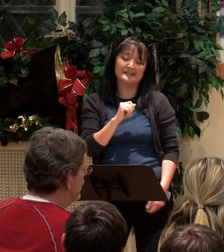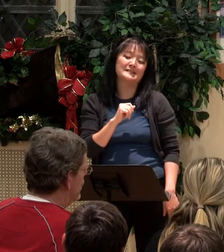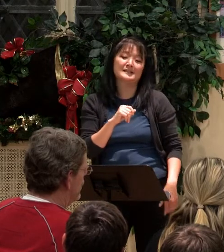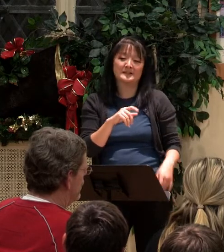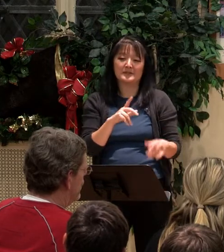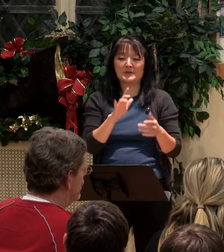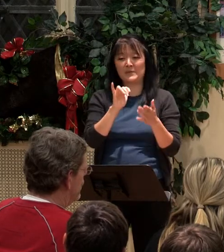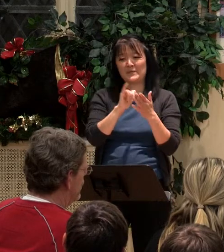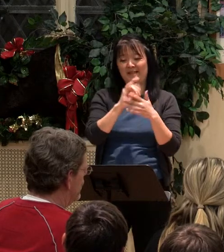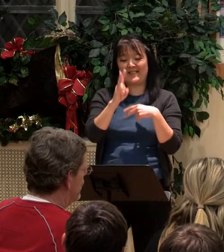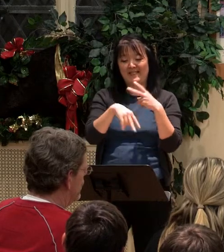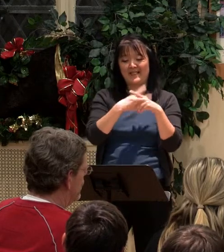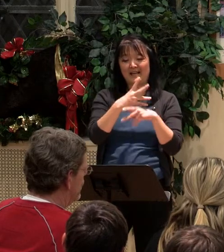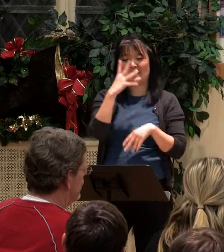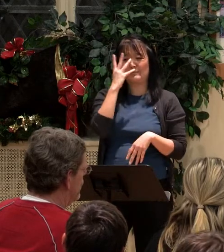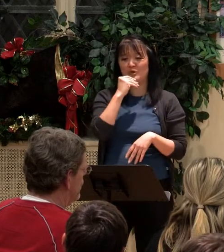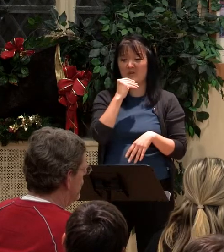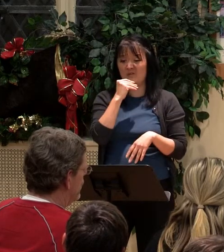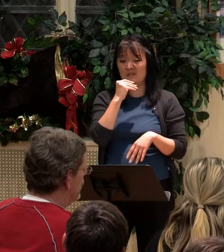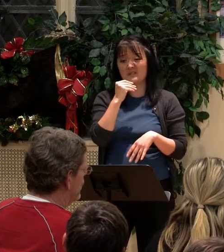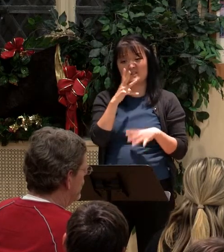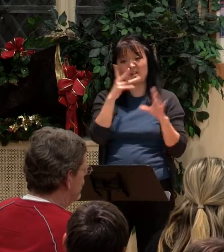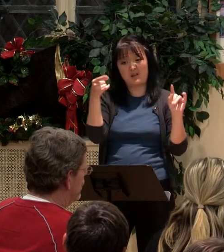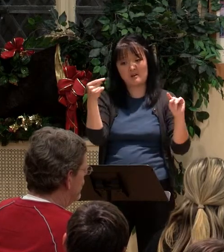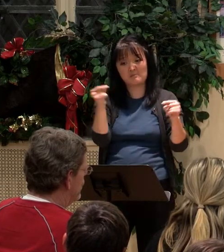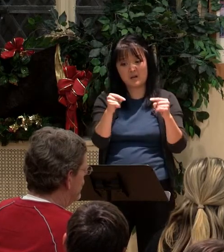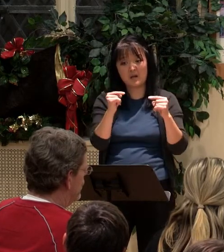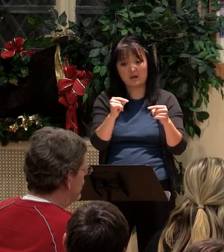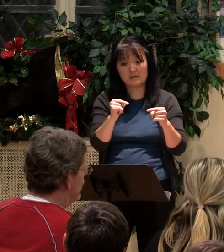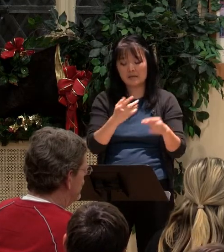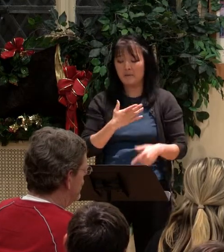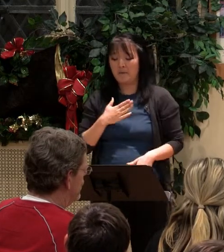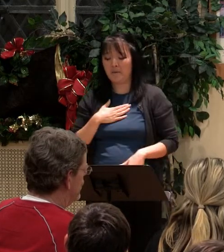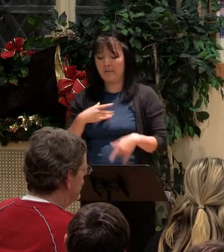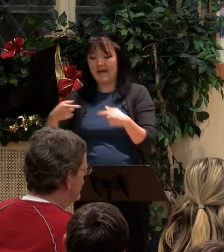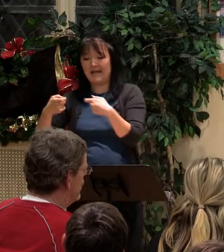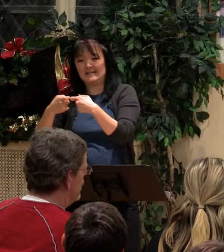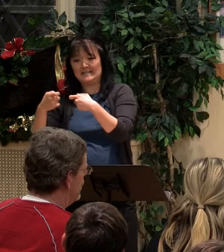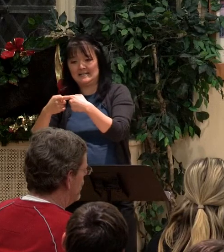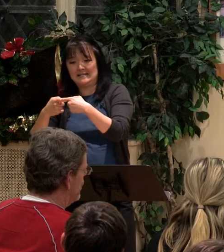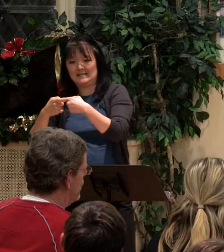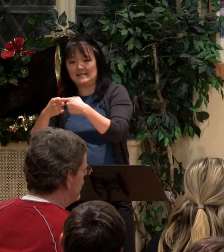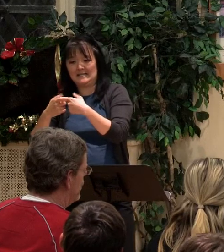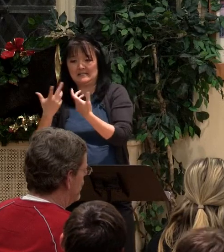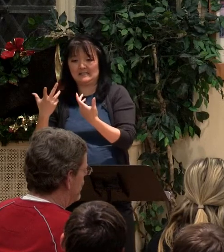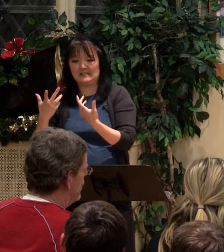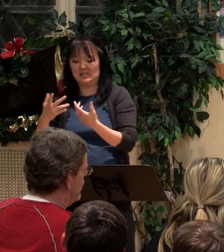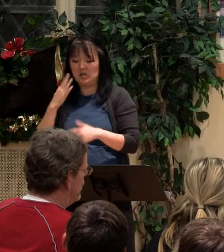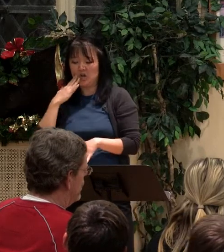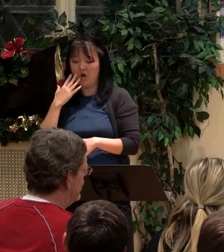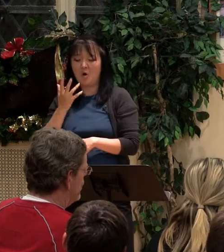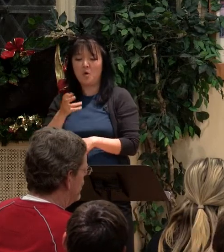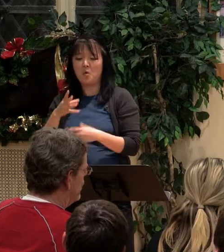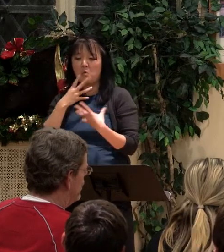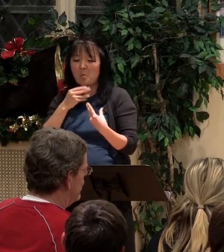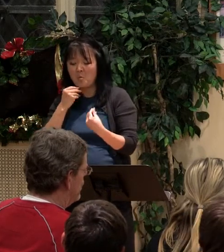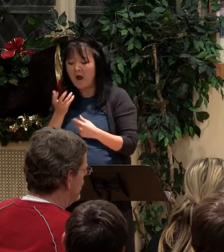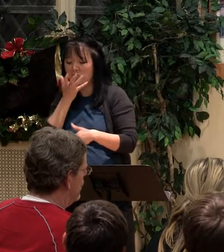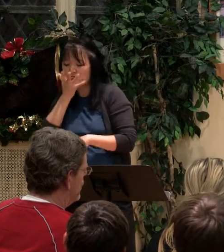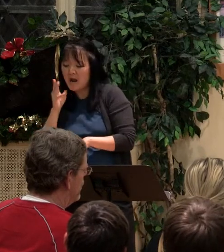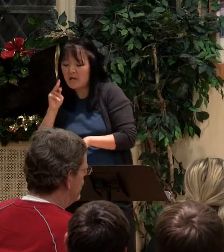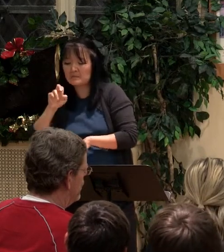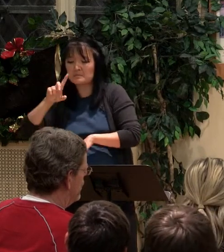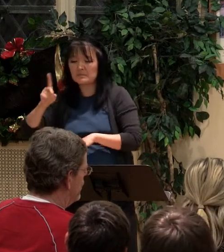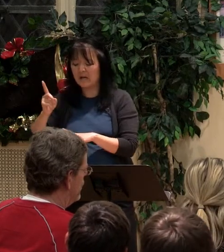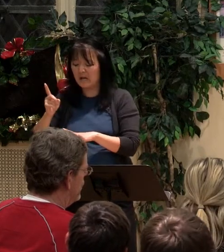But this kind of beauty is pain. My Adidas Sambas hide under wet grass and mud that seems to